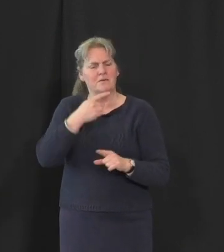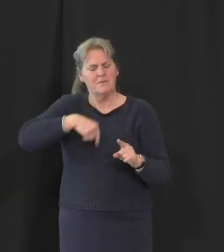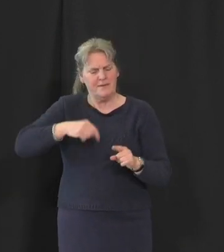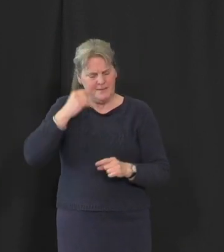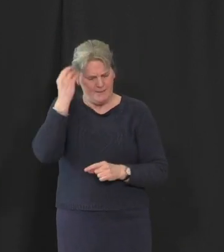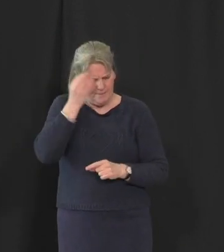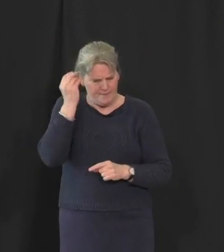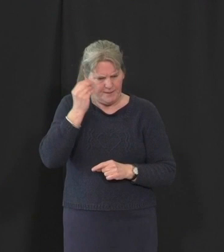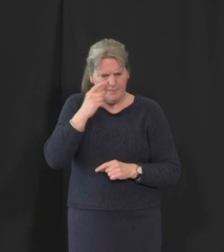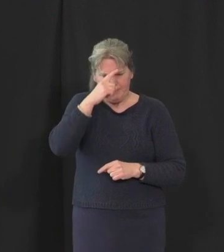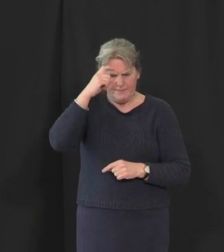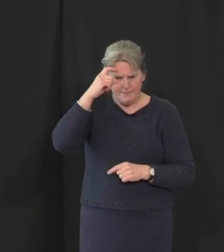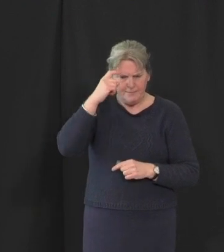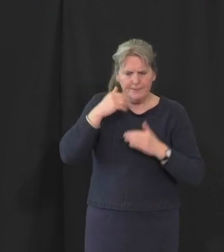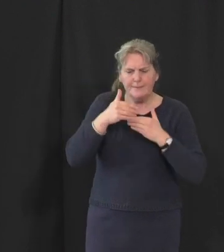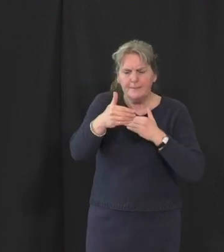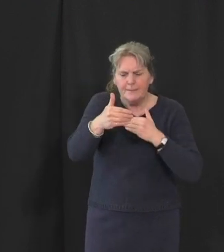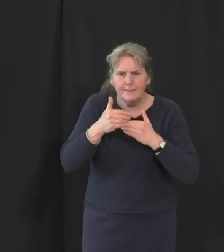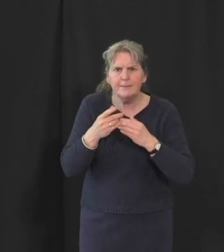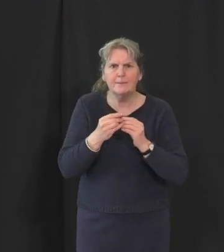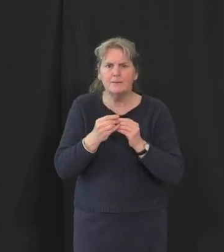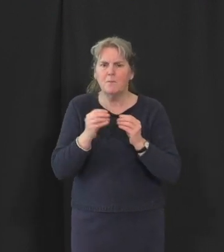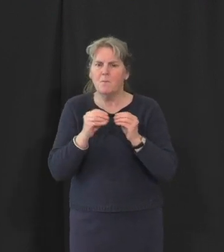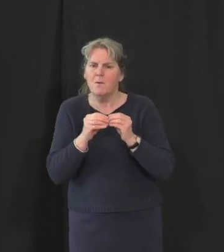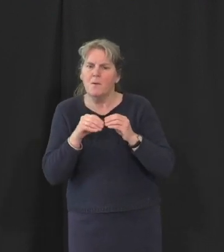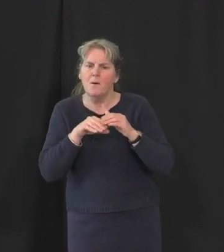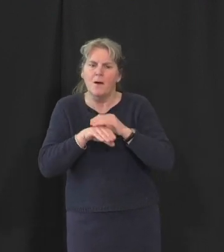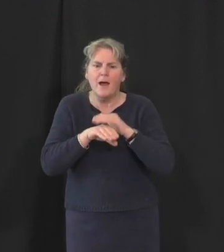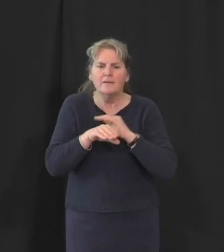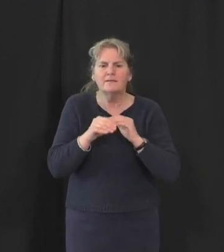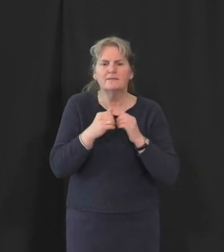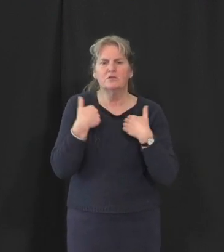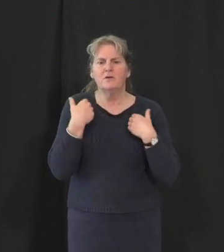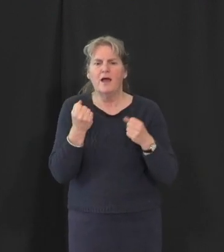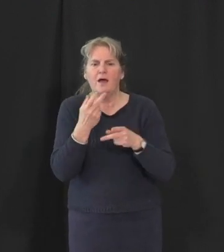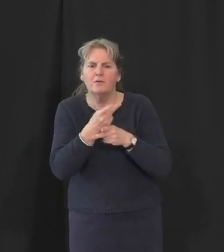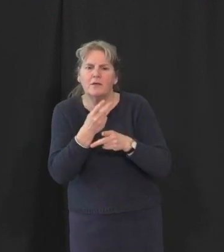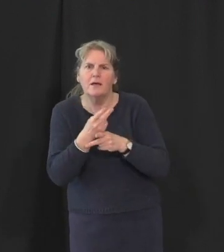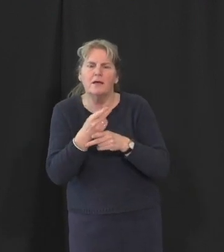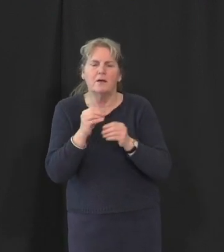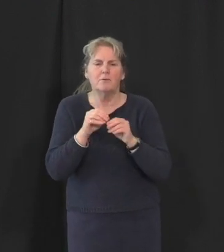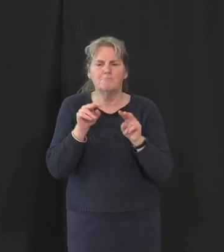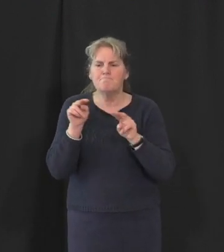contemplate summer activities, increasing access to health care, and